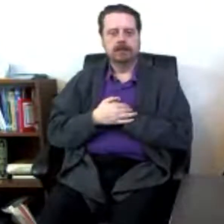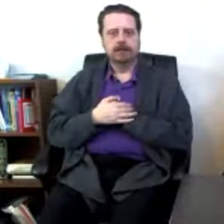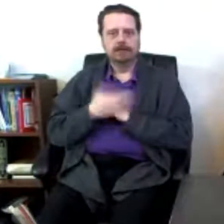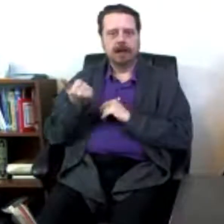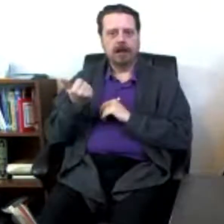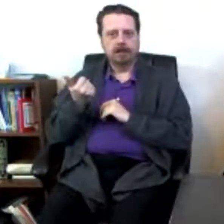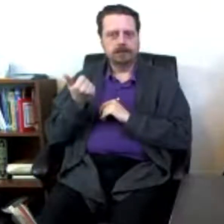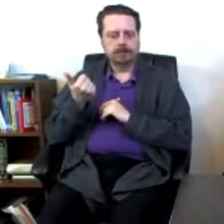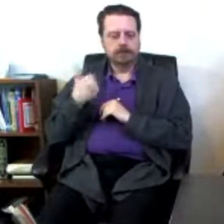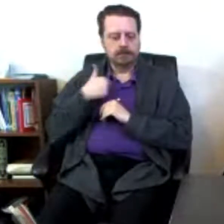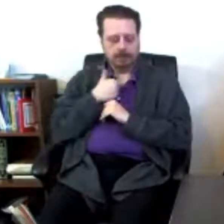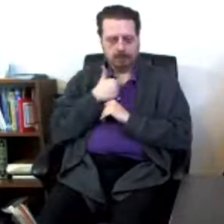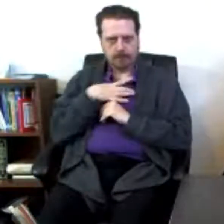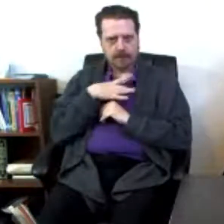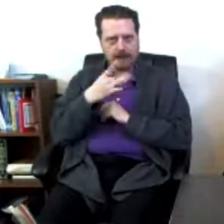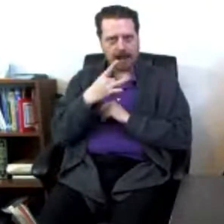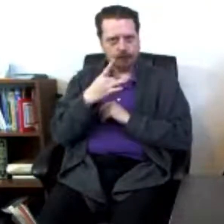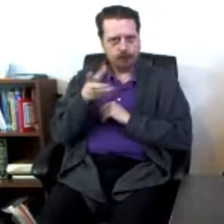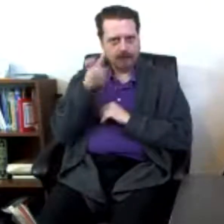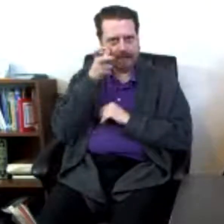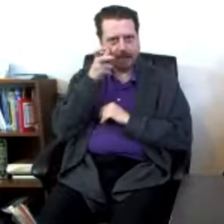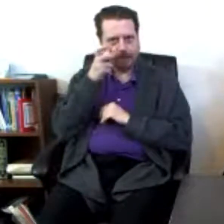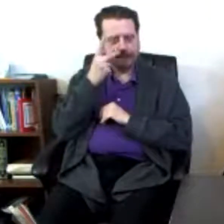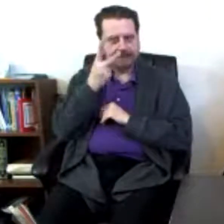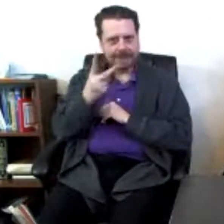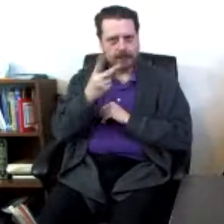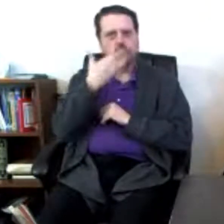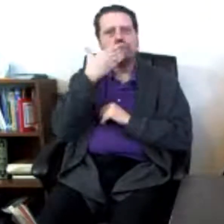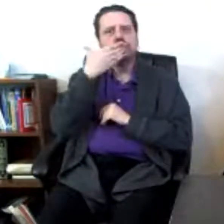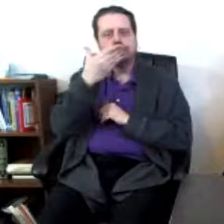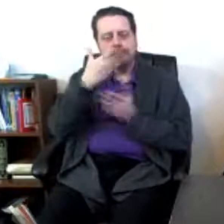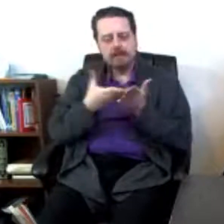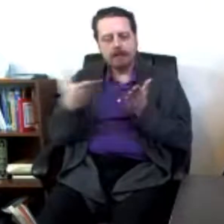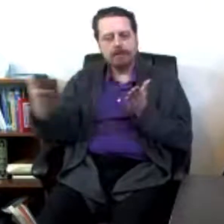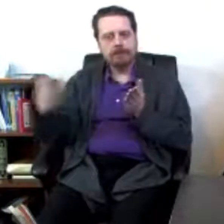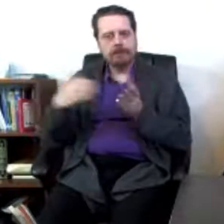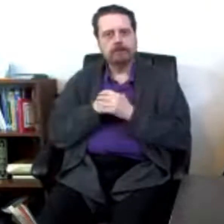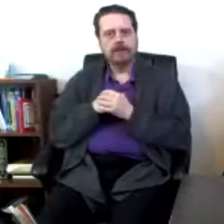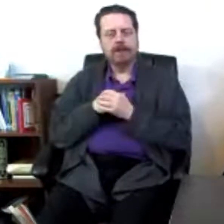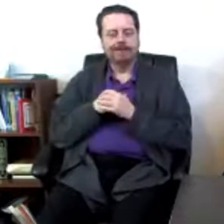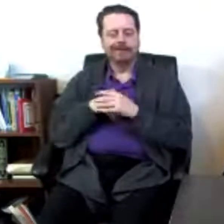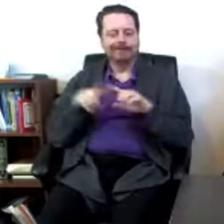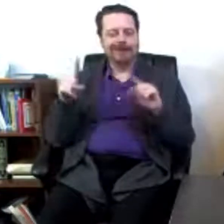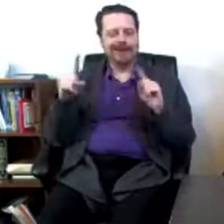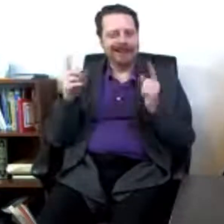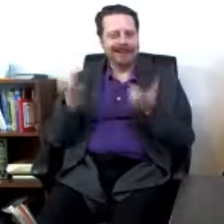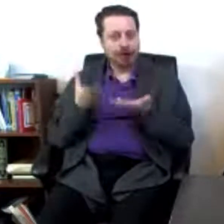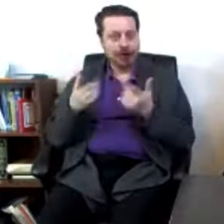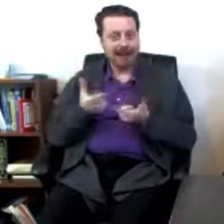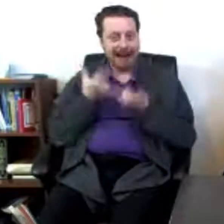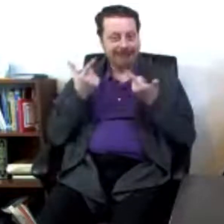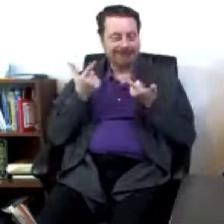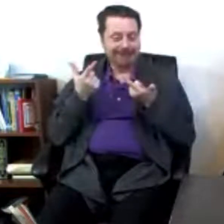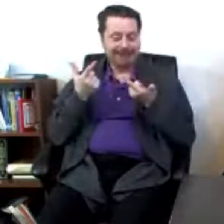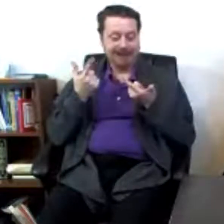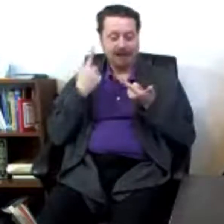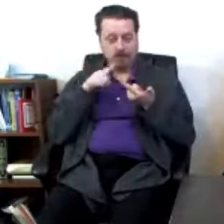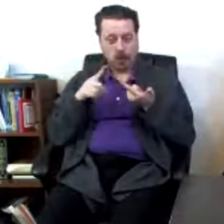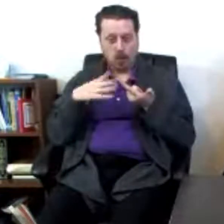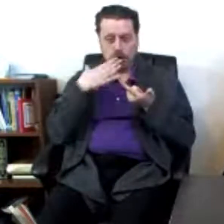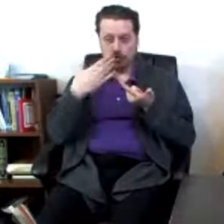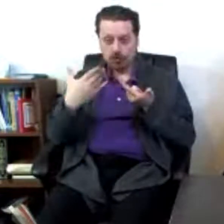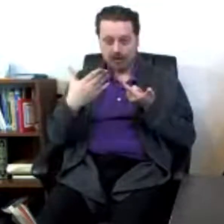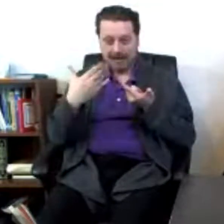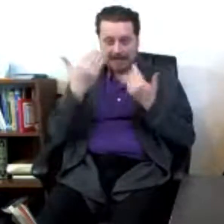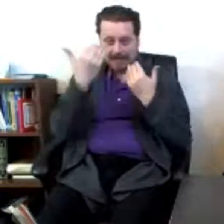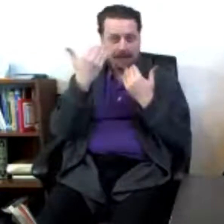Because we like to hear and see good stuff. But this life is not limited to